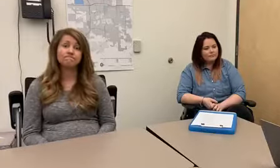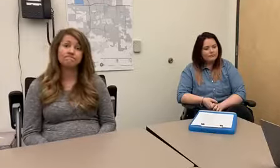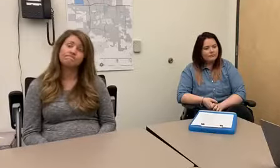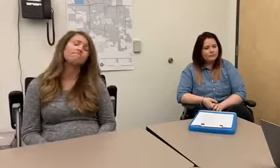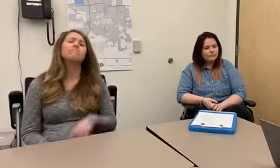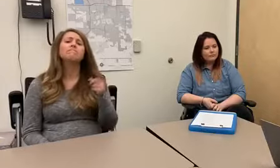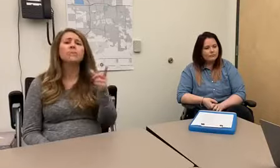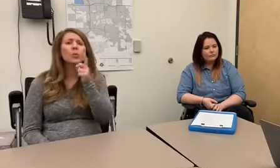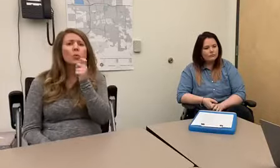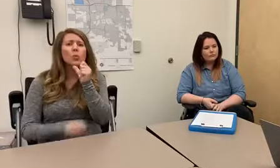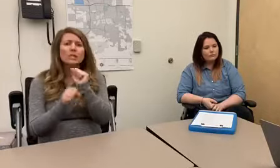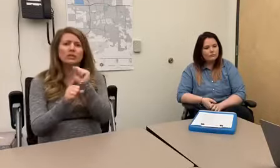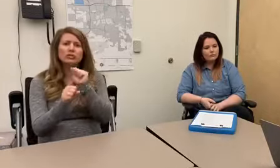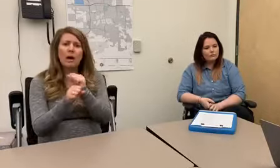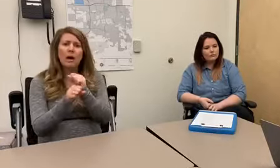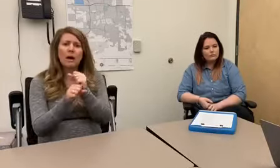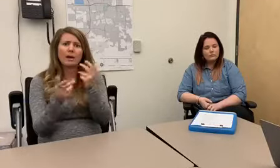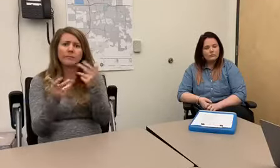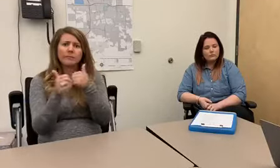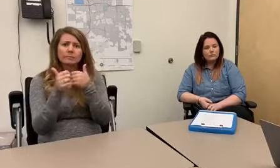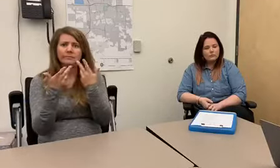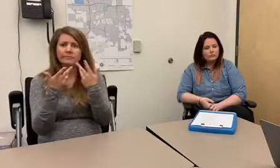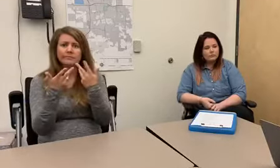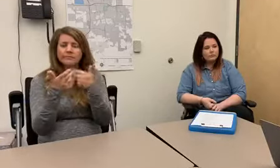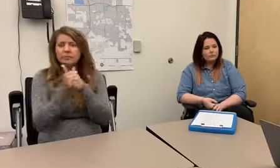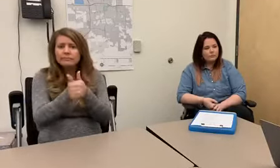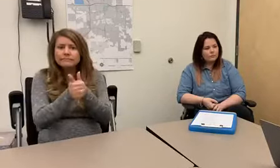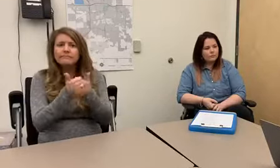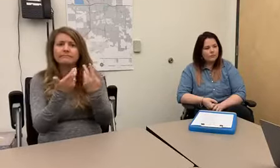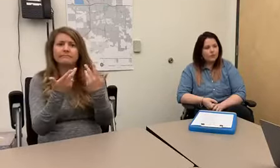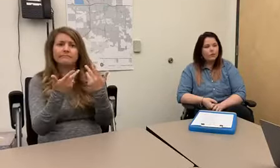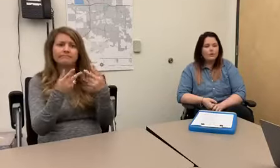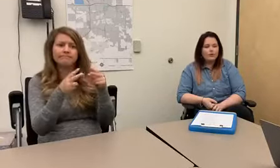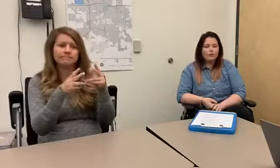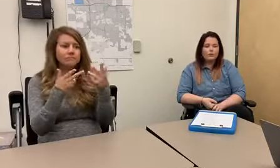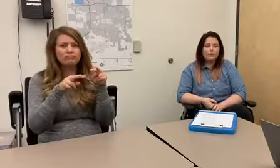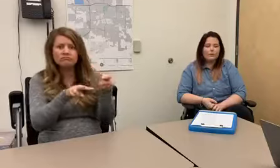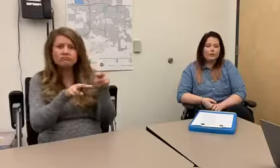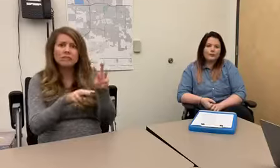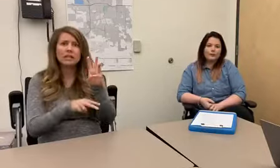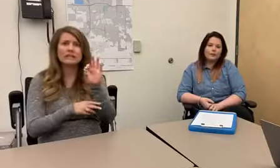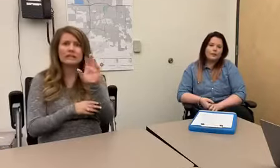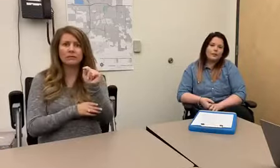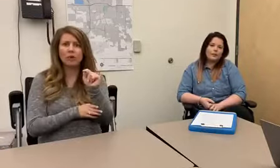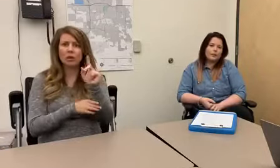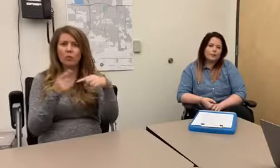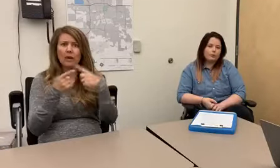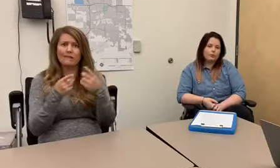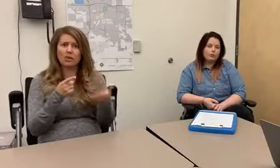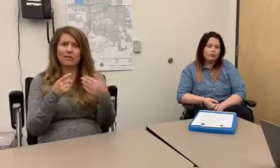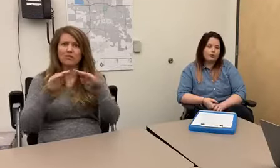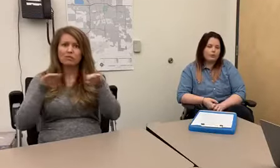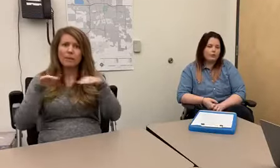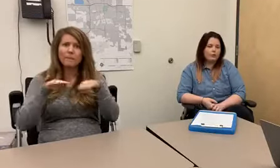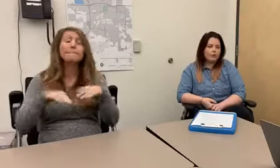Whose job will it be to maintain 6 feet distance while out the pools? So it'll be the responsibility of the pool owners,